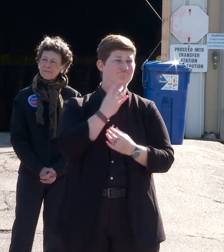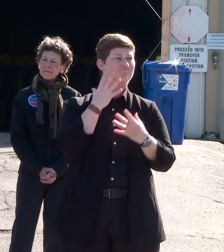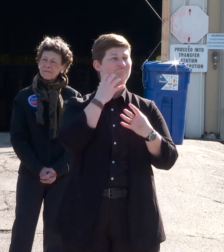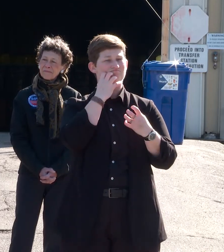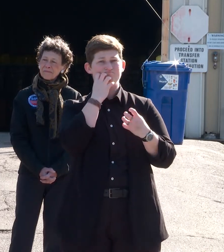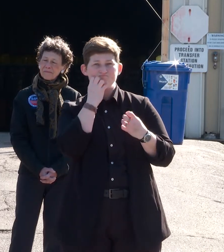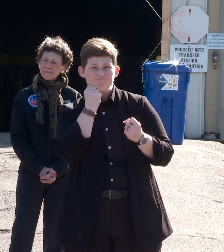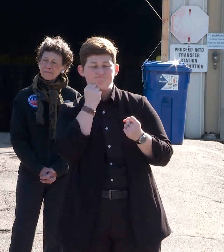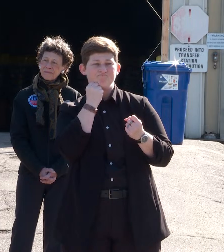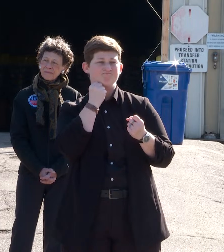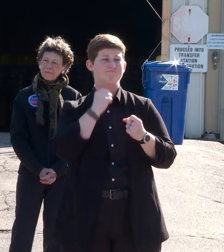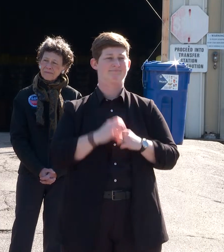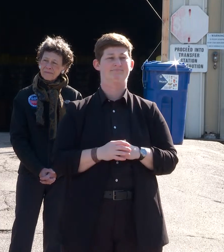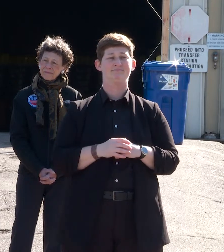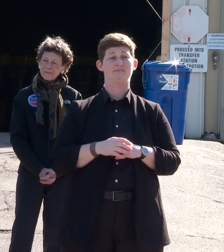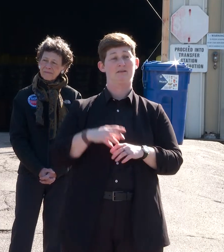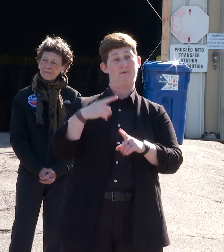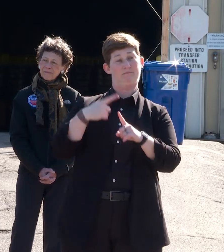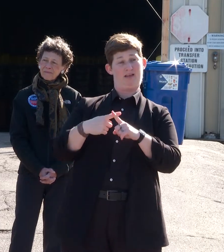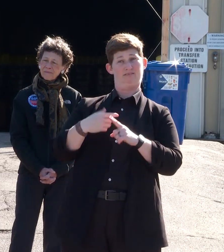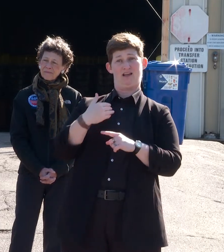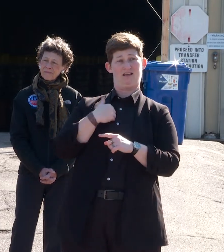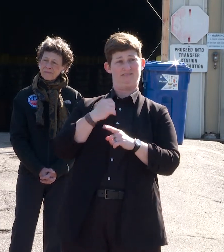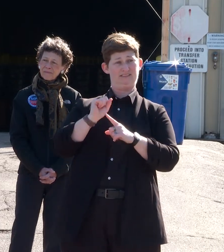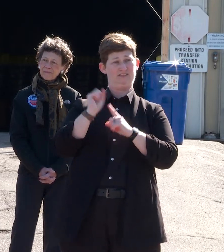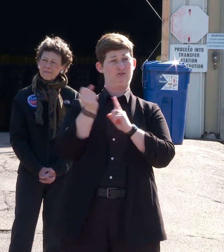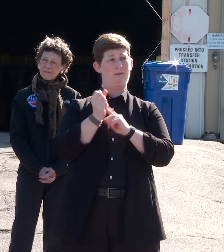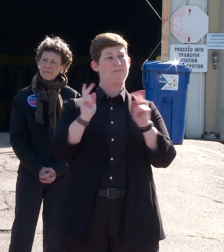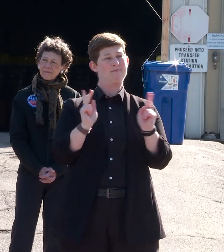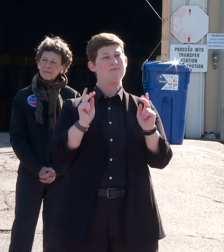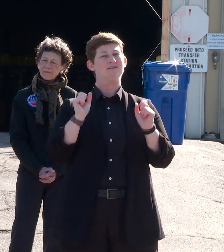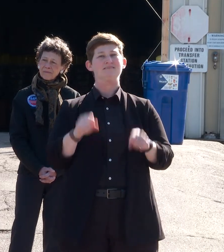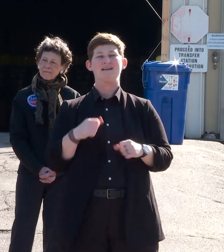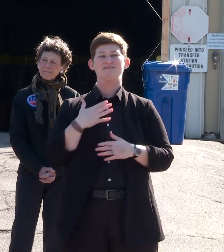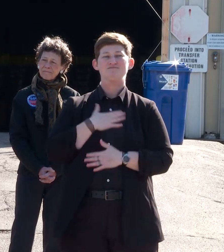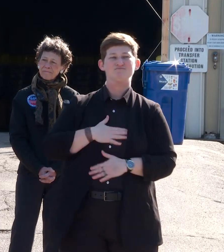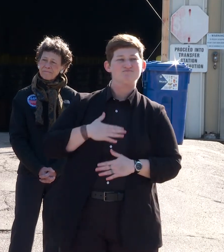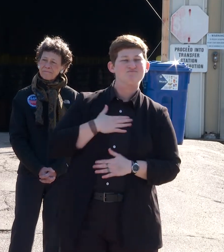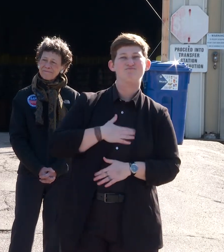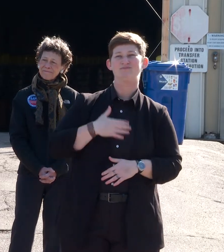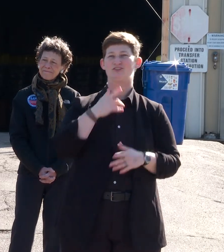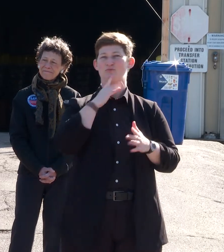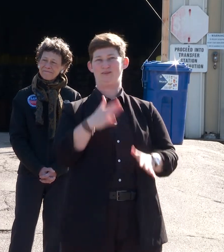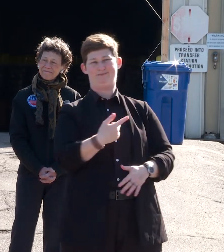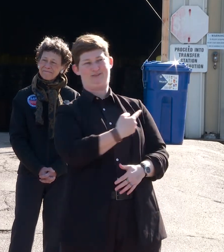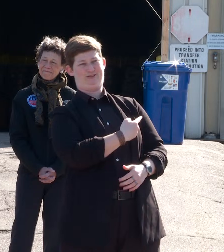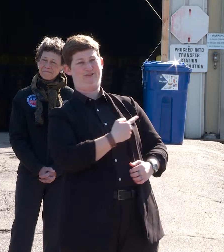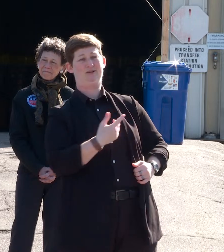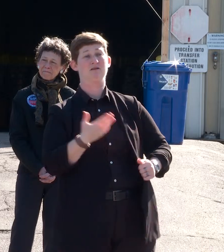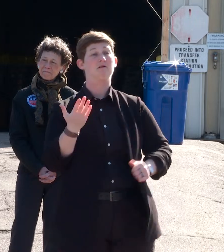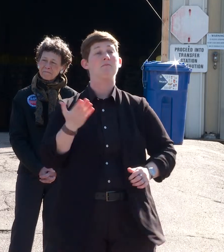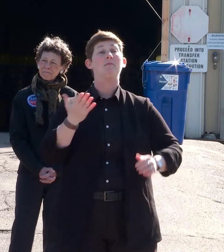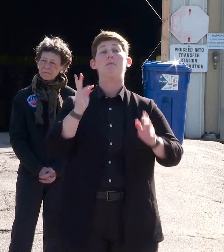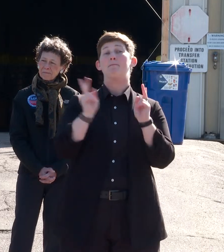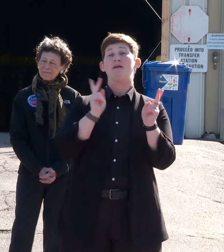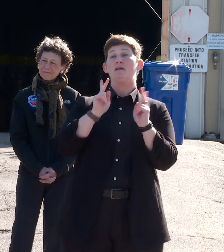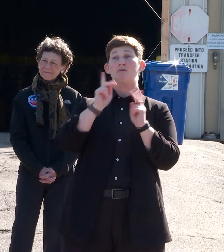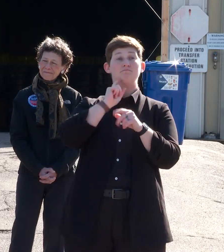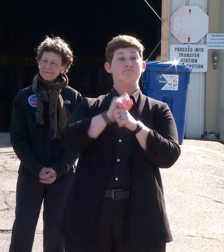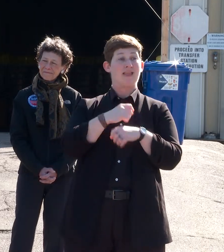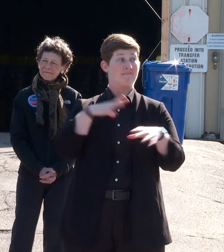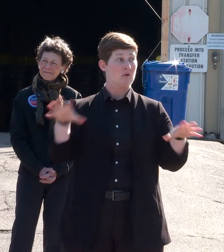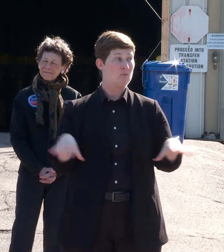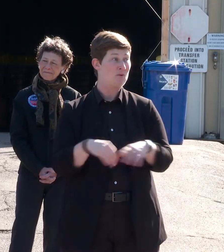also can have a situation here where people can enjoy it more. I joke to the mayor, maybe in the future there'll be weddings performed right up here at